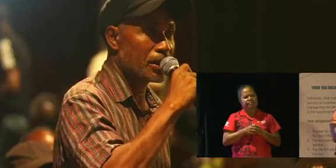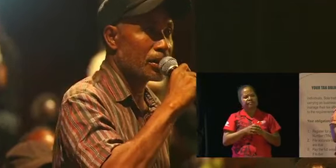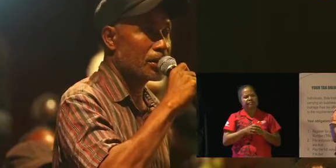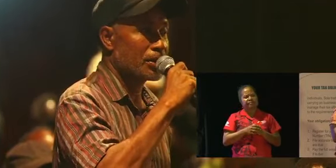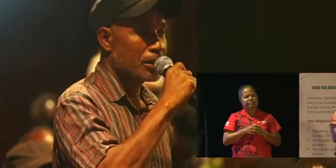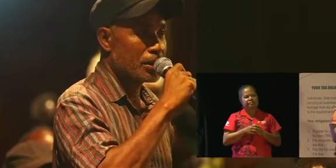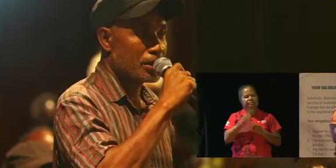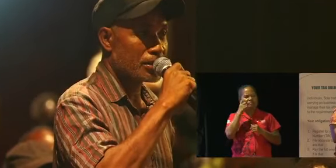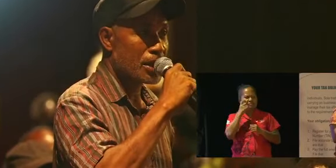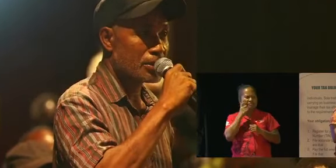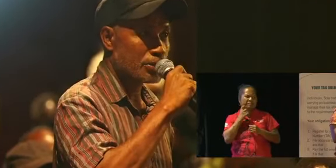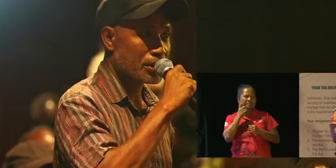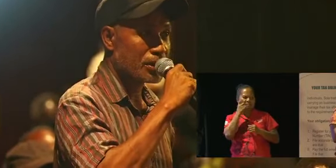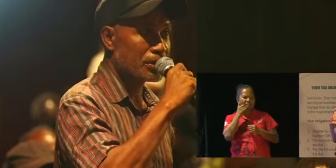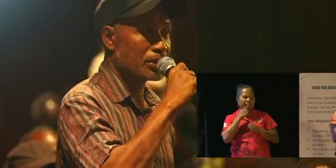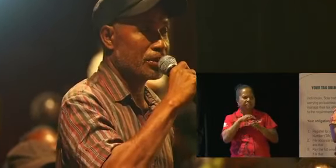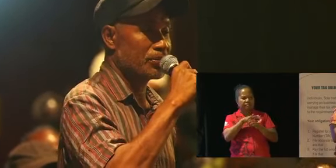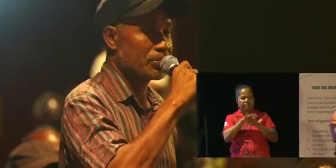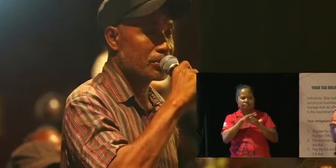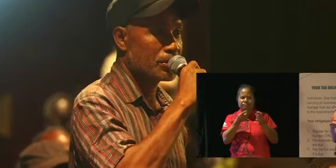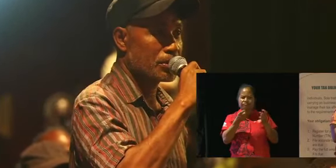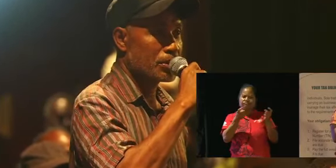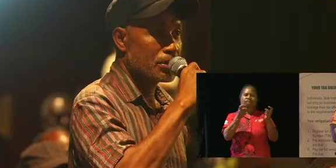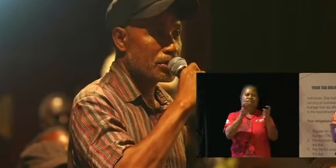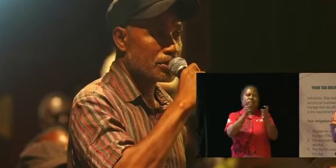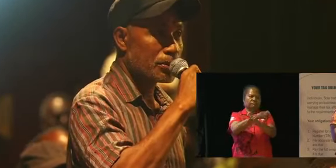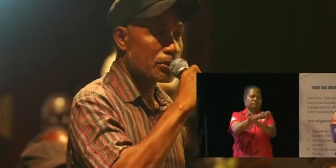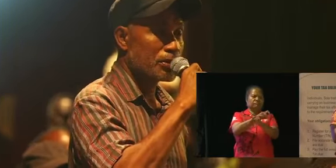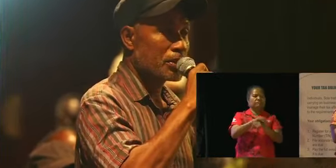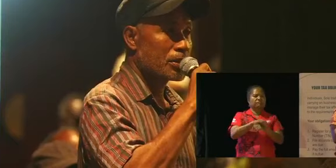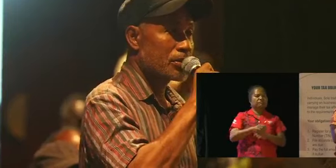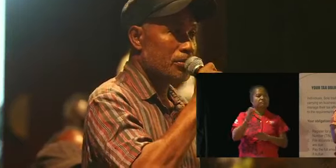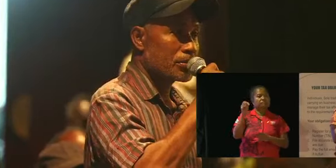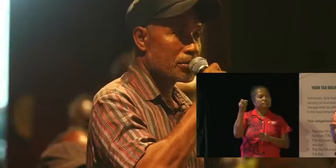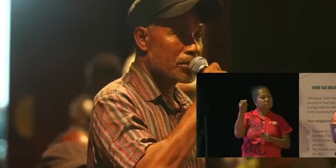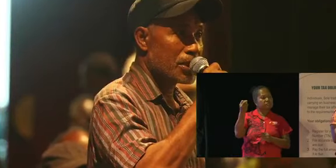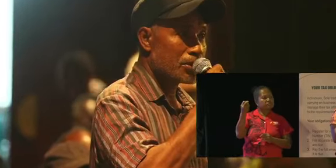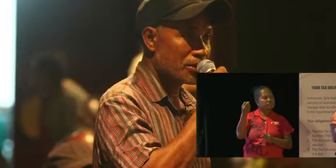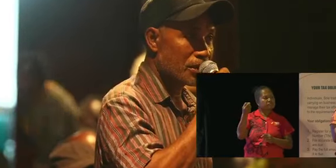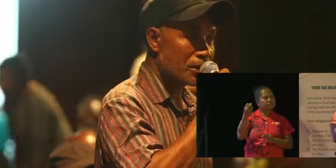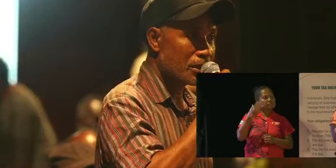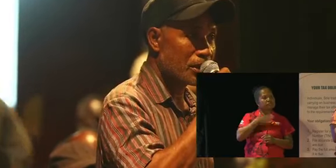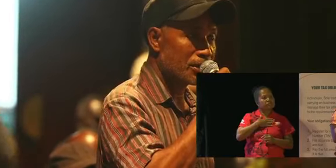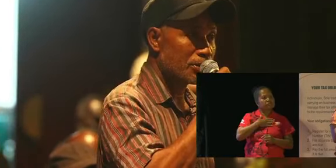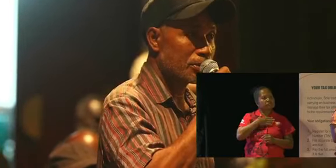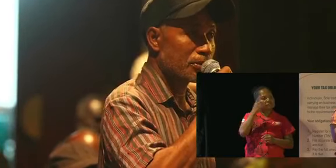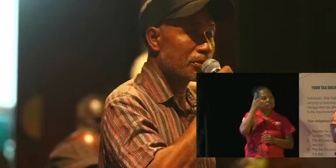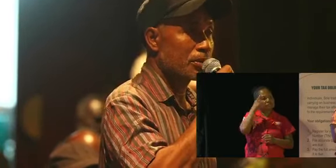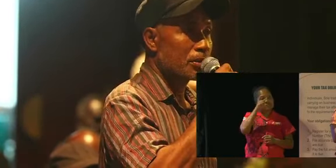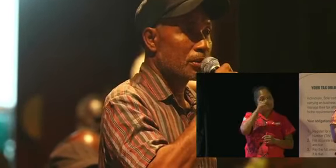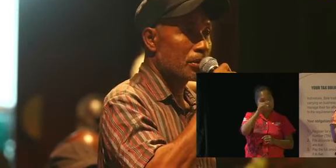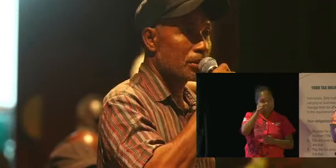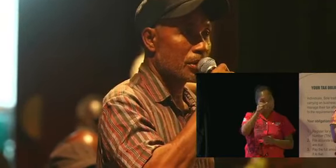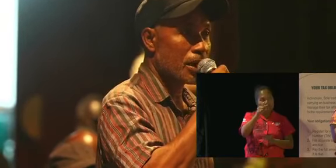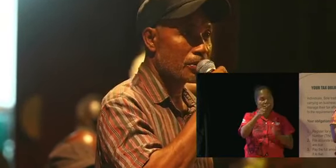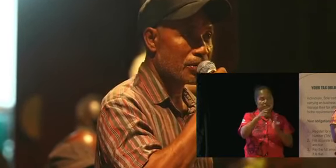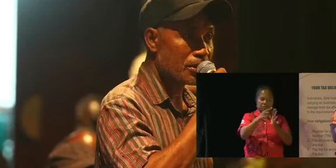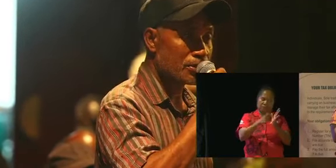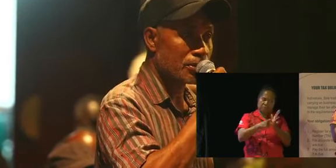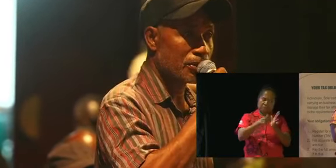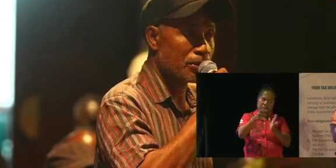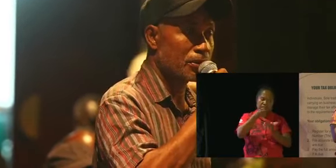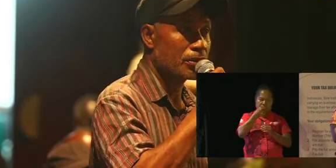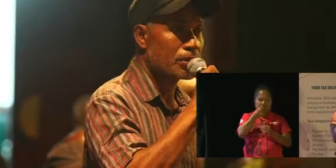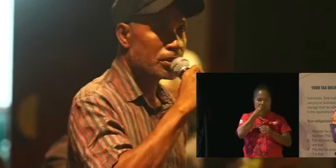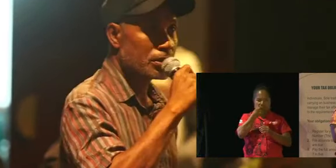big slice of the cake? So my concern here, can you